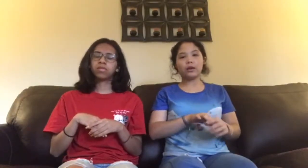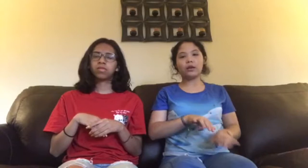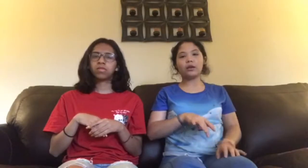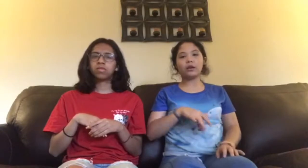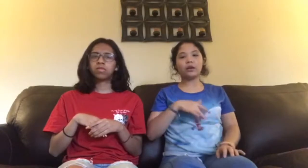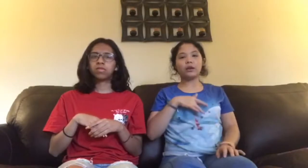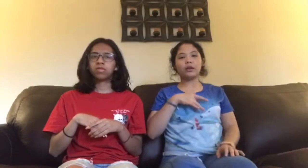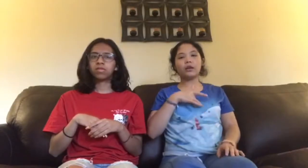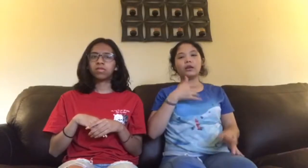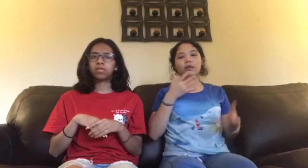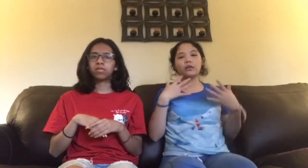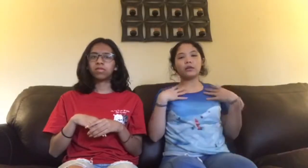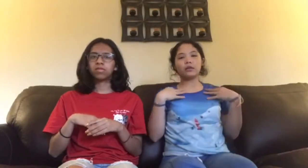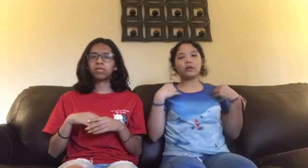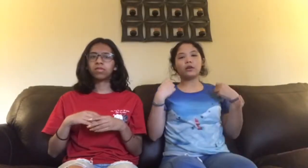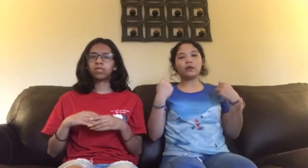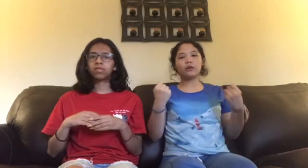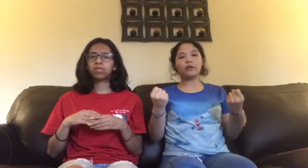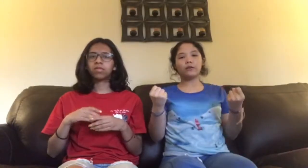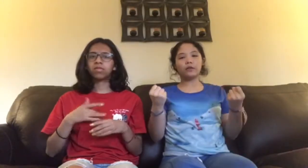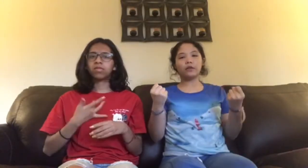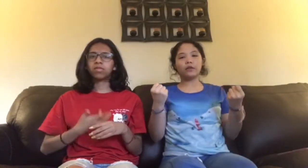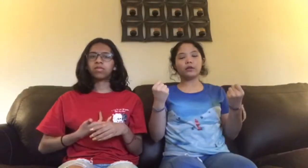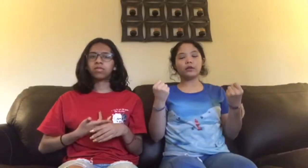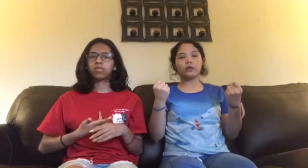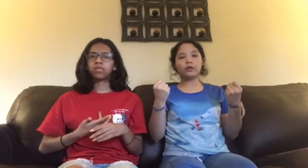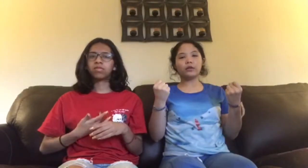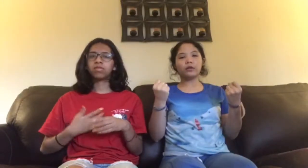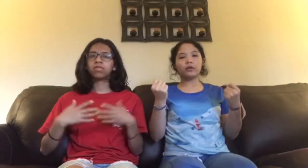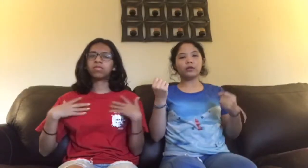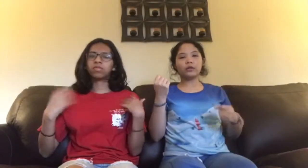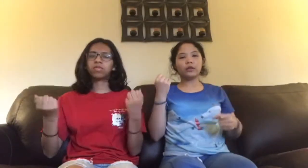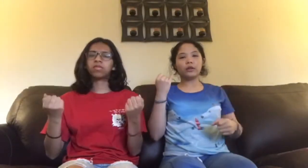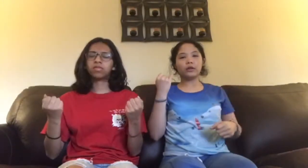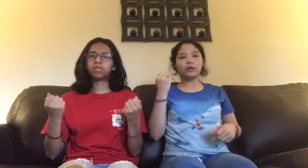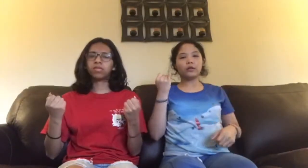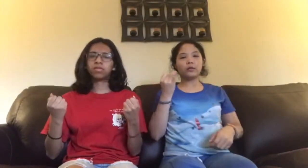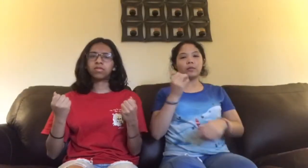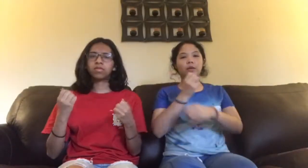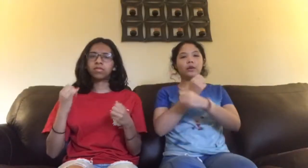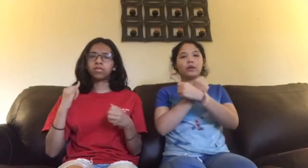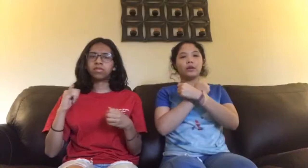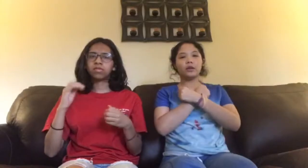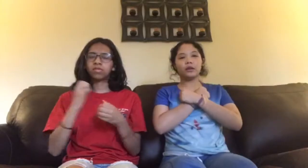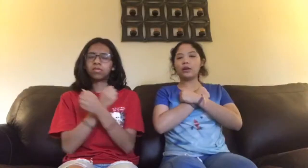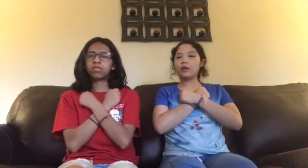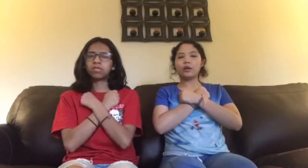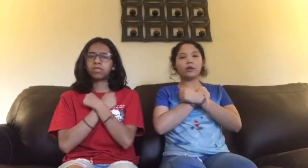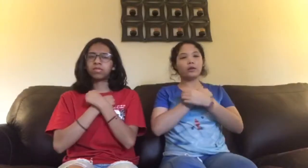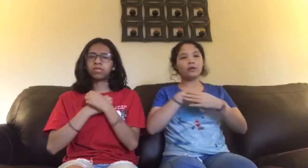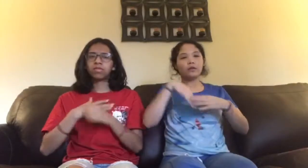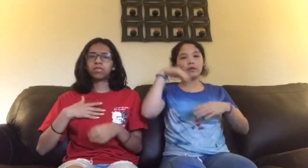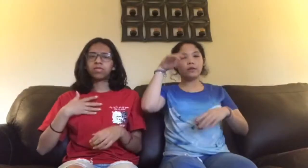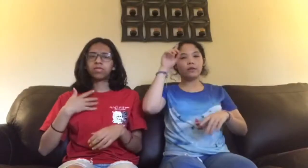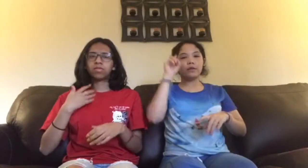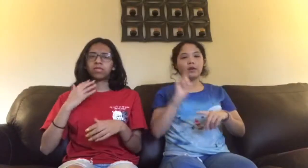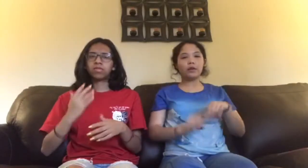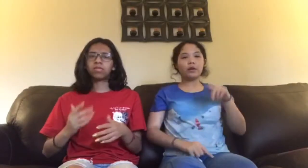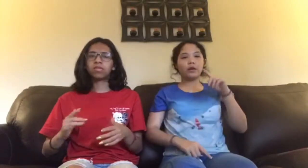It's such a feeling that, my love I